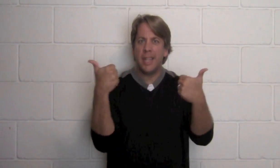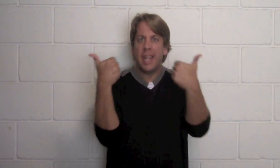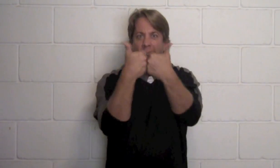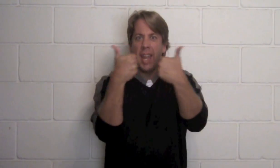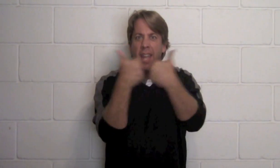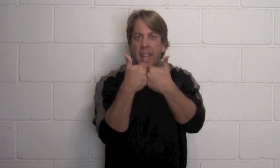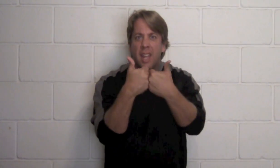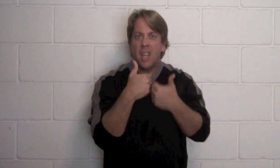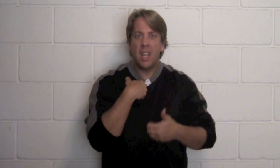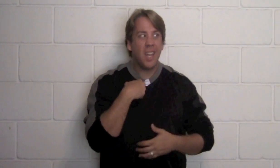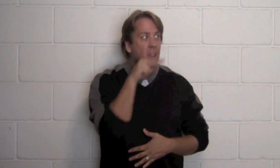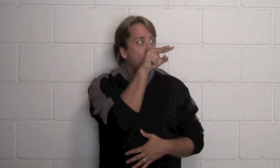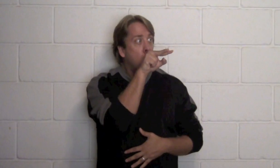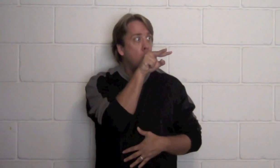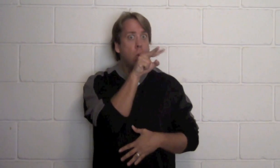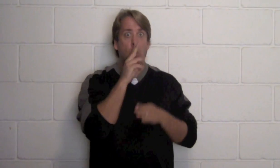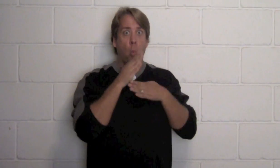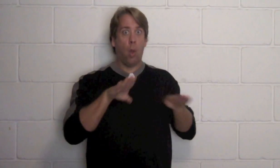They made up a new game.